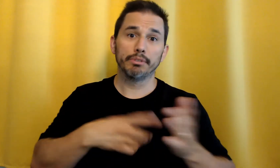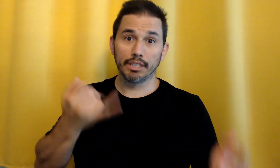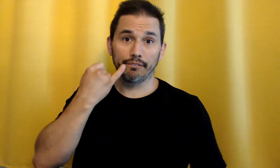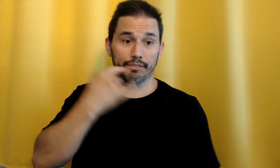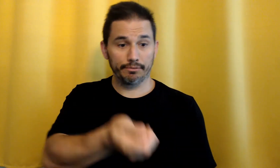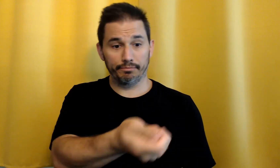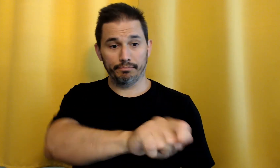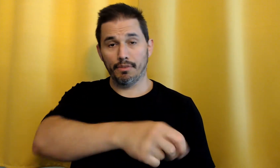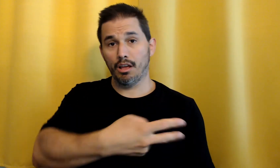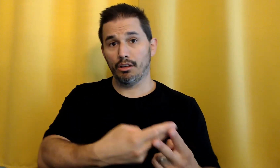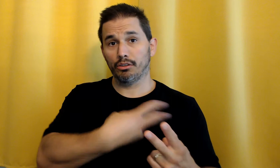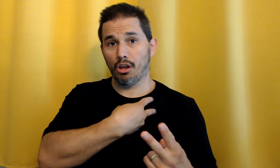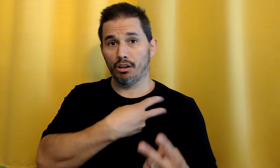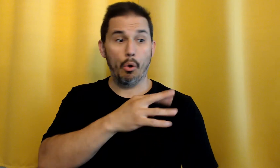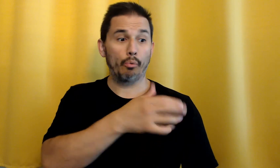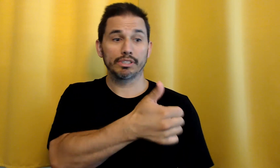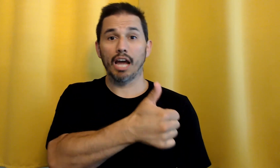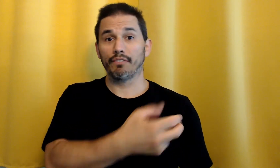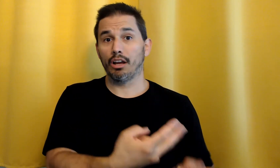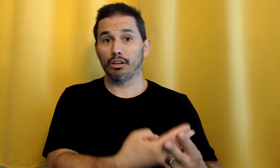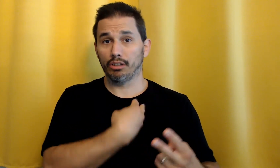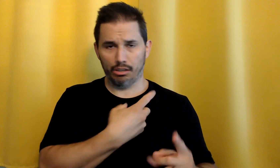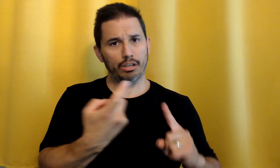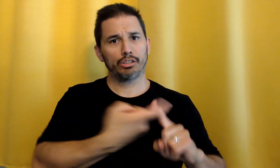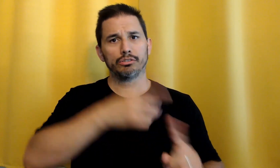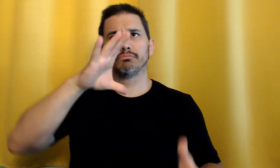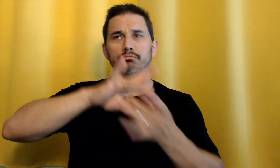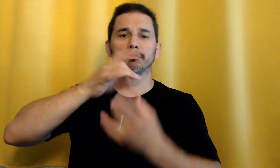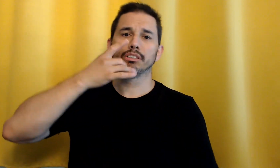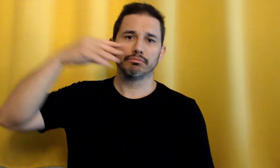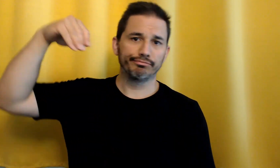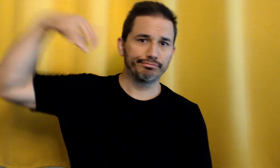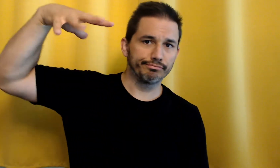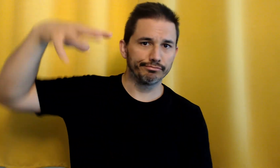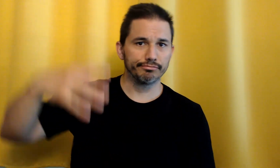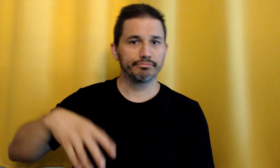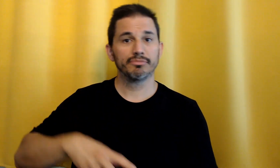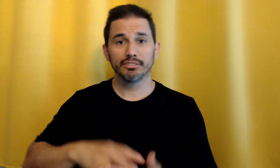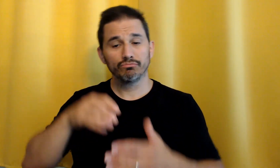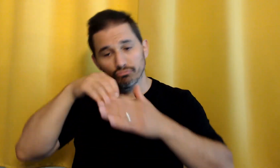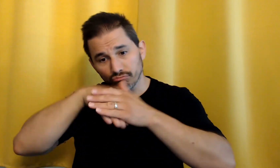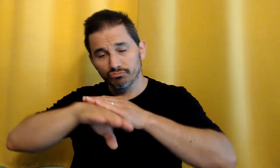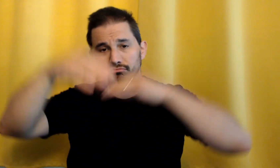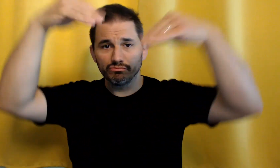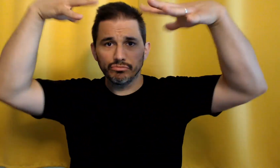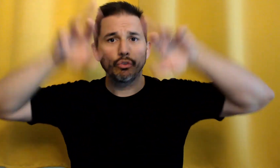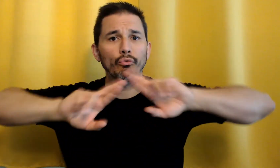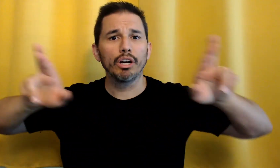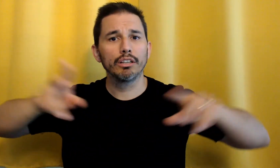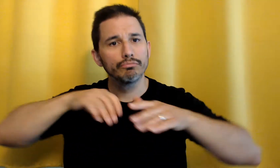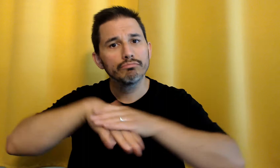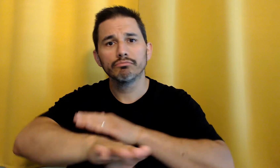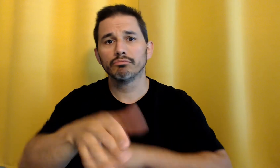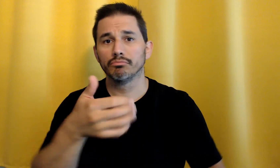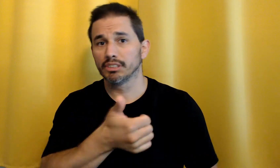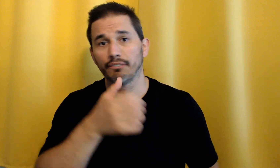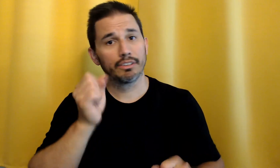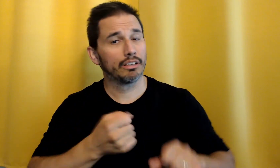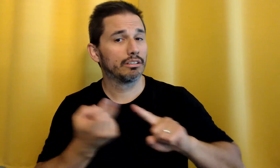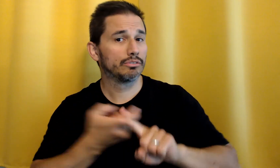And though things that can control this lock, you can also have this device control other things, like whenever you unlock the door, the lights